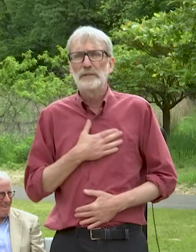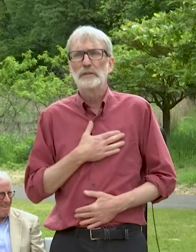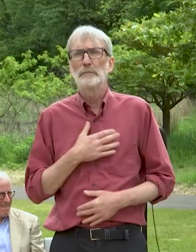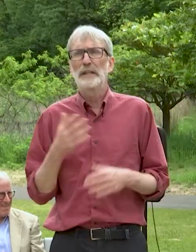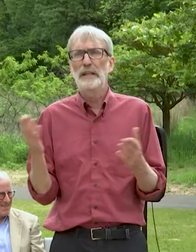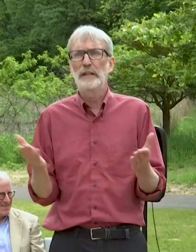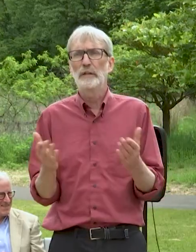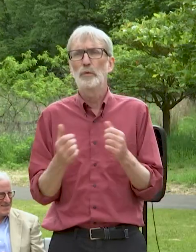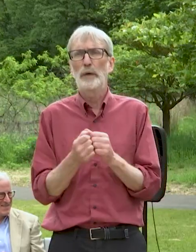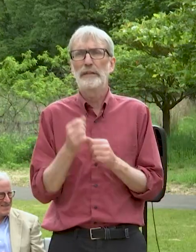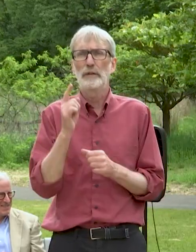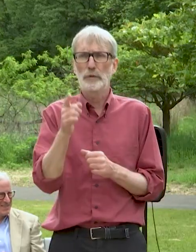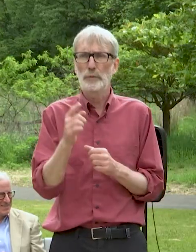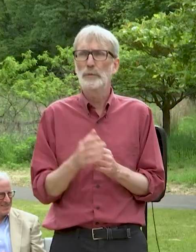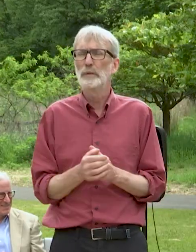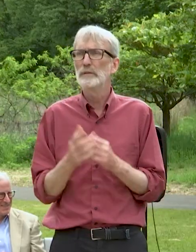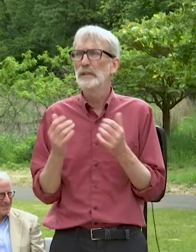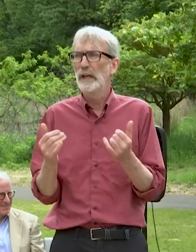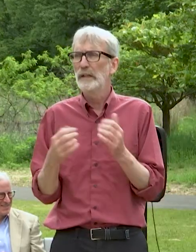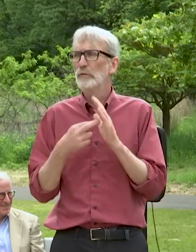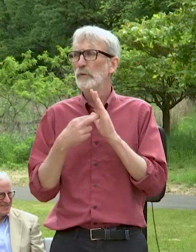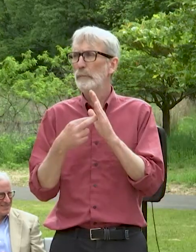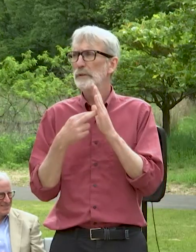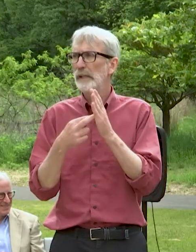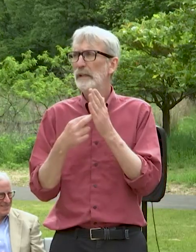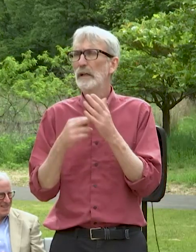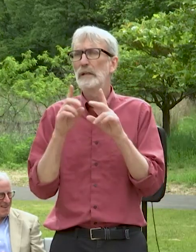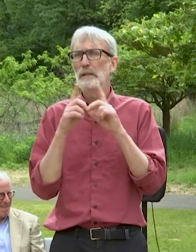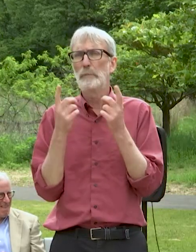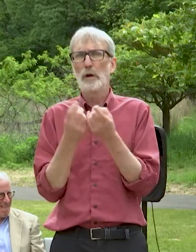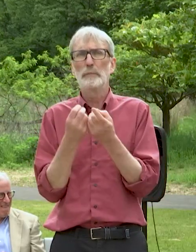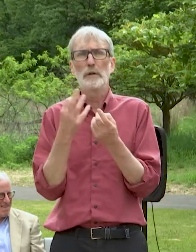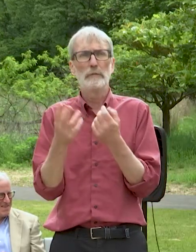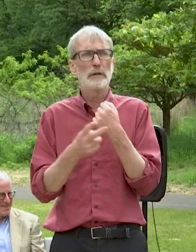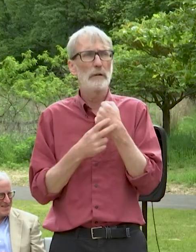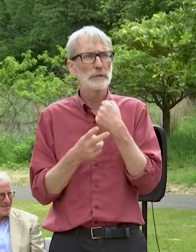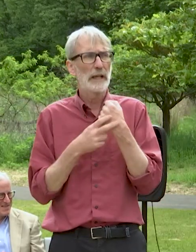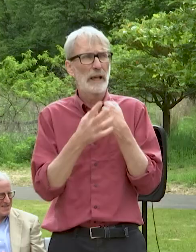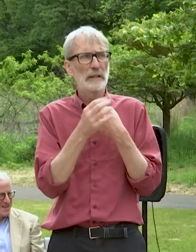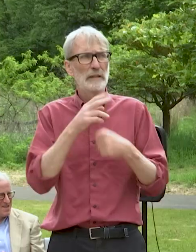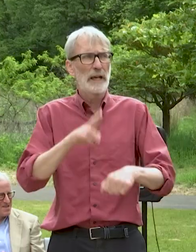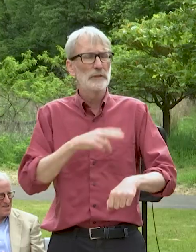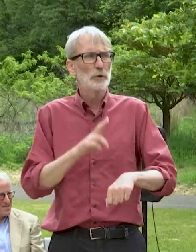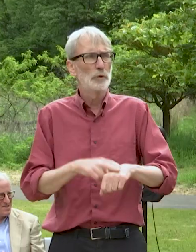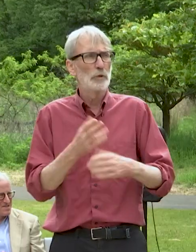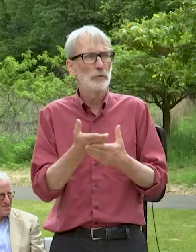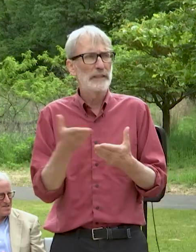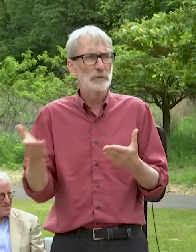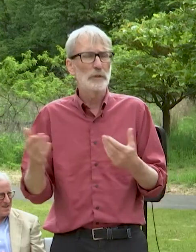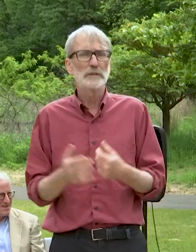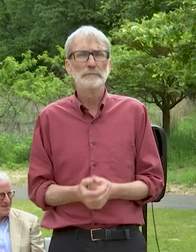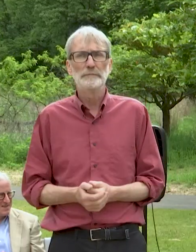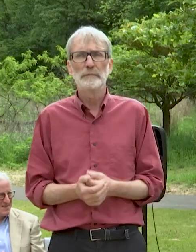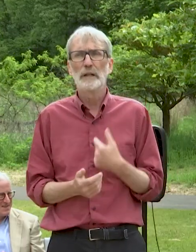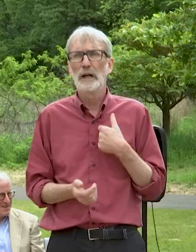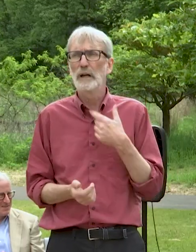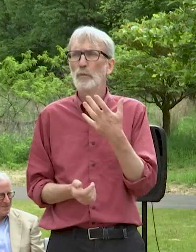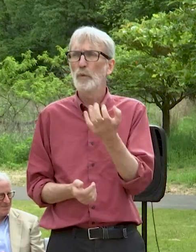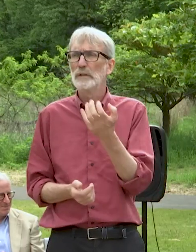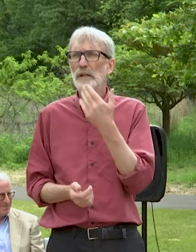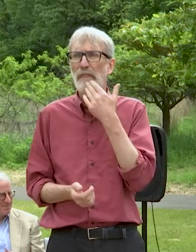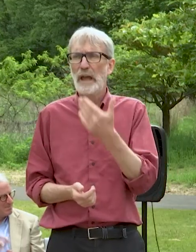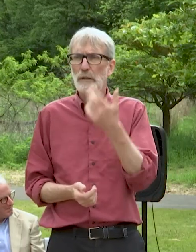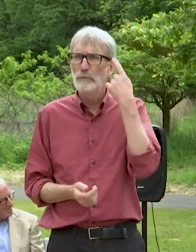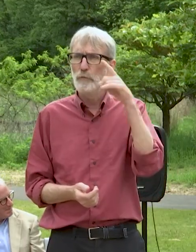all of you today and representing the Department of Conservation and Natural Resources And I just want to thank you on the behalf of